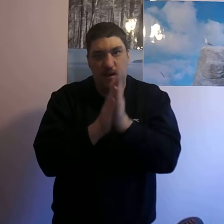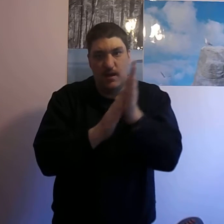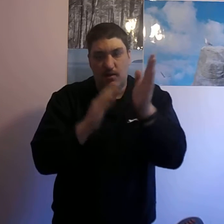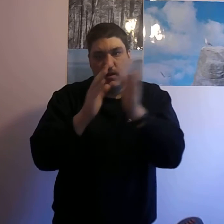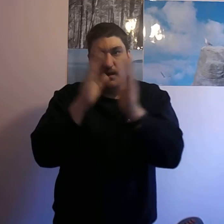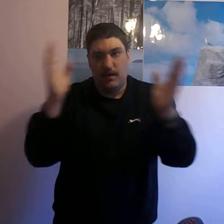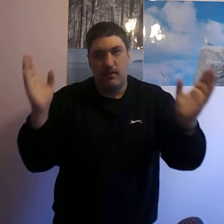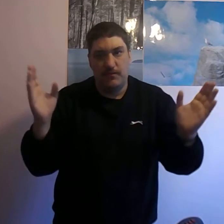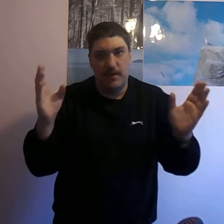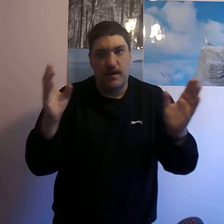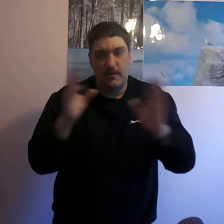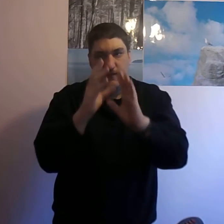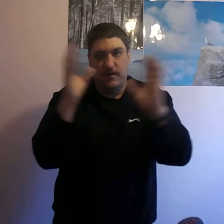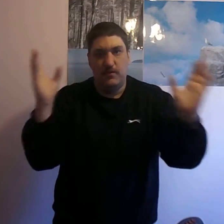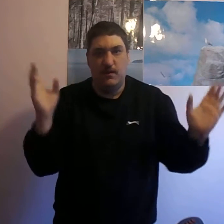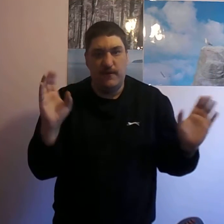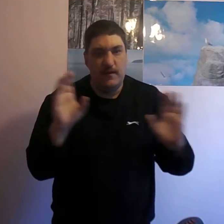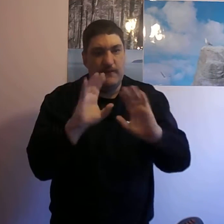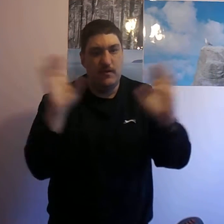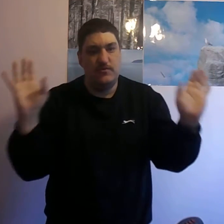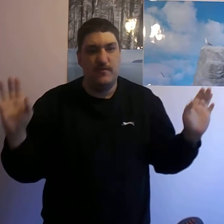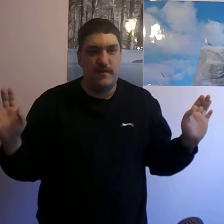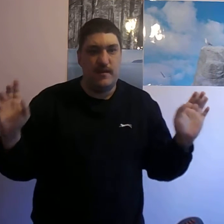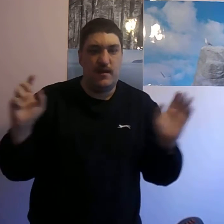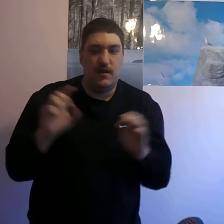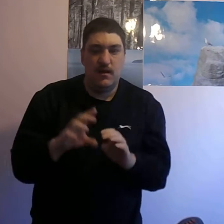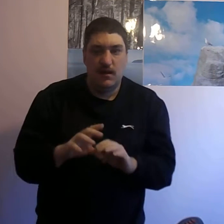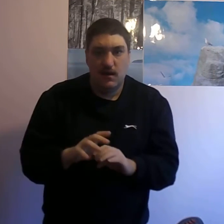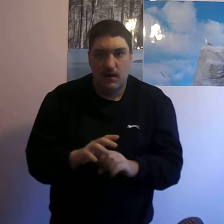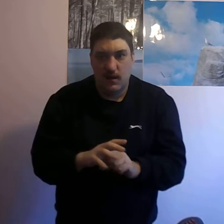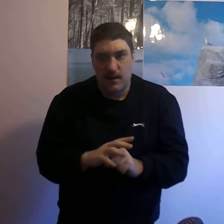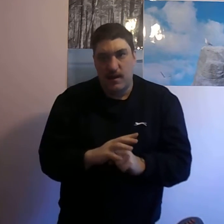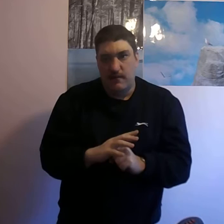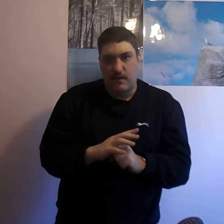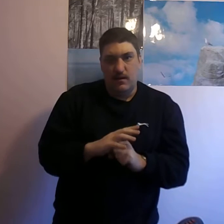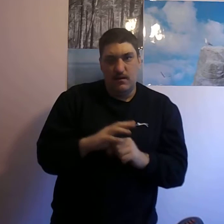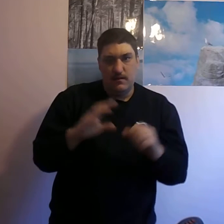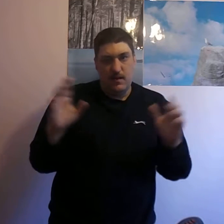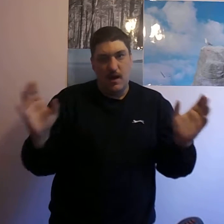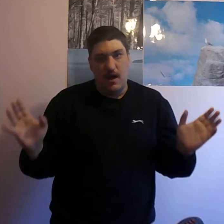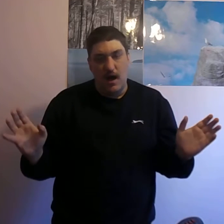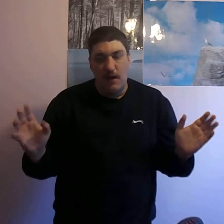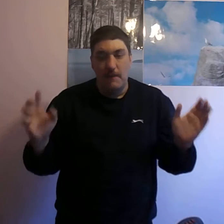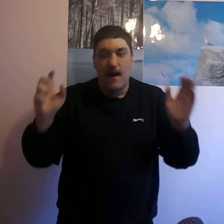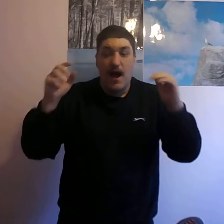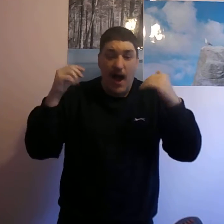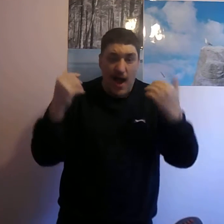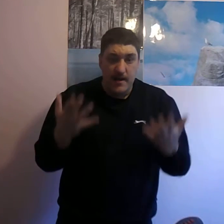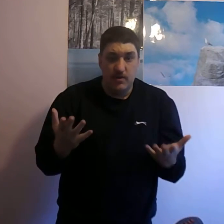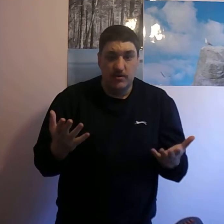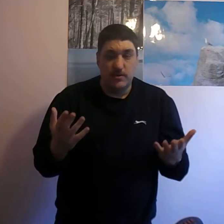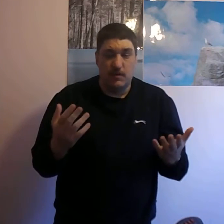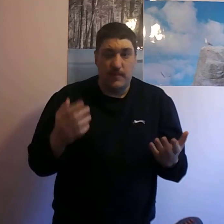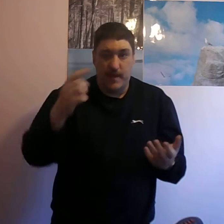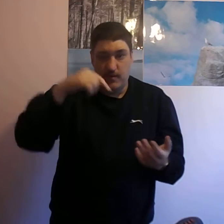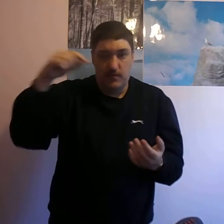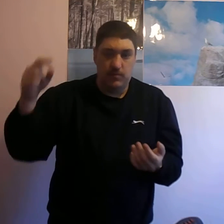looks like something out of a very futuristic era. And your job then is, once